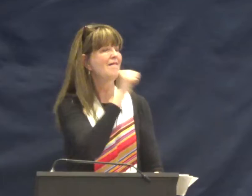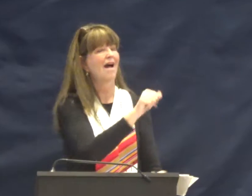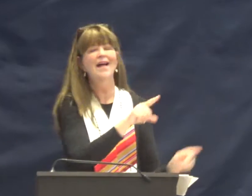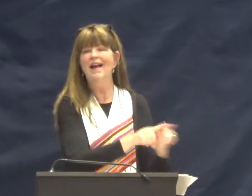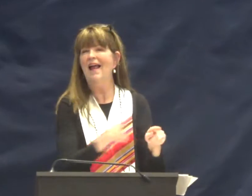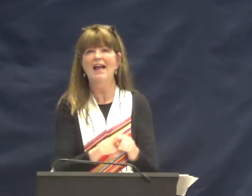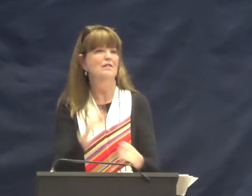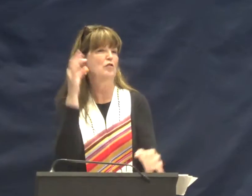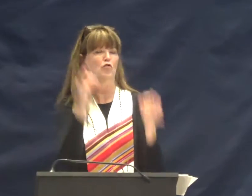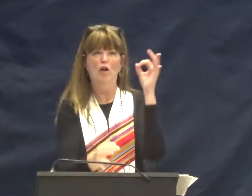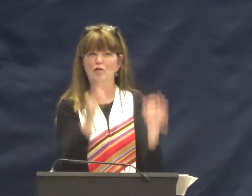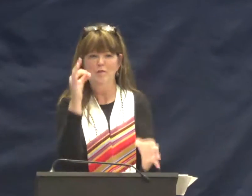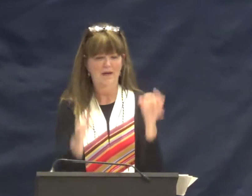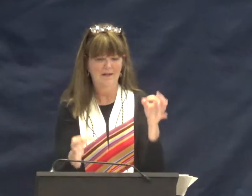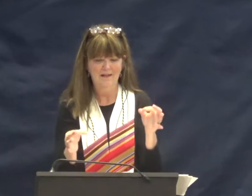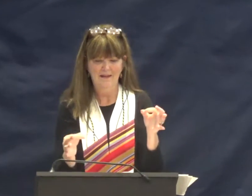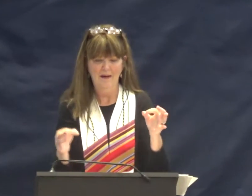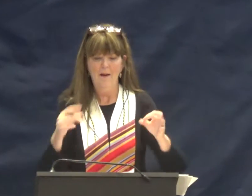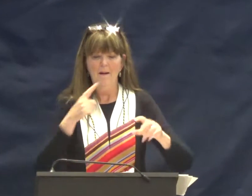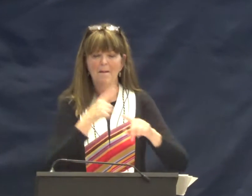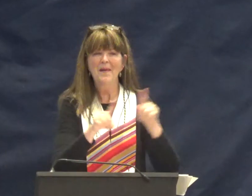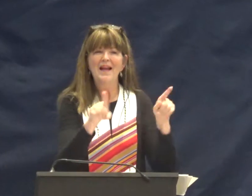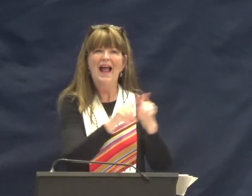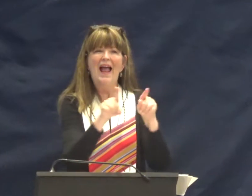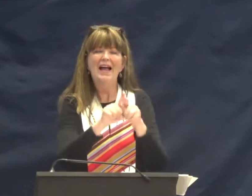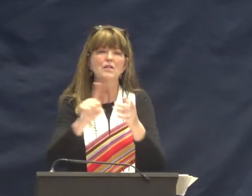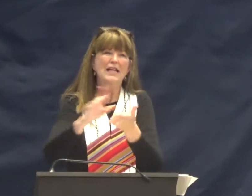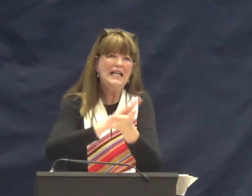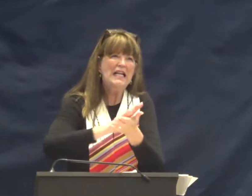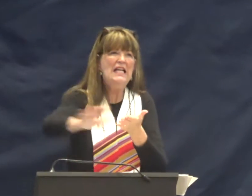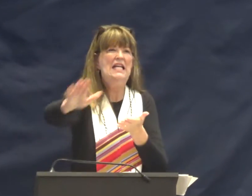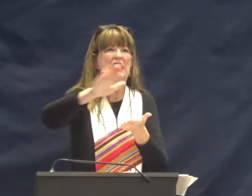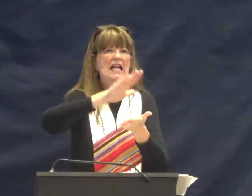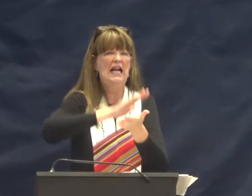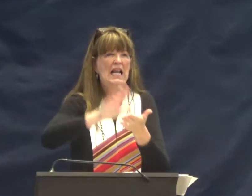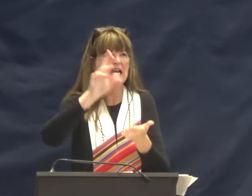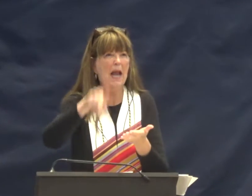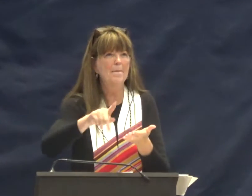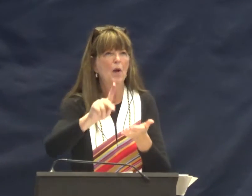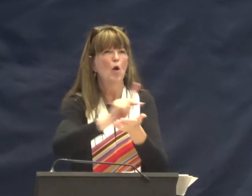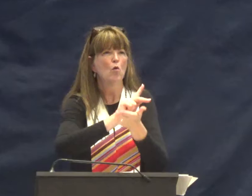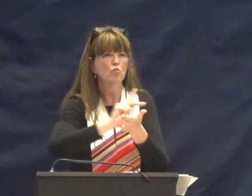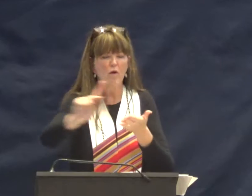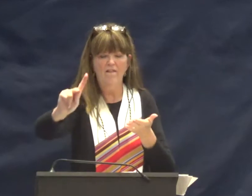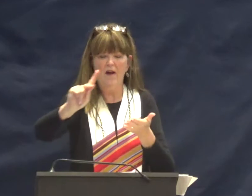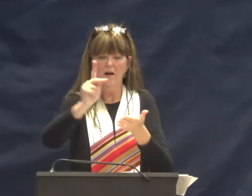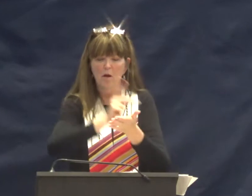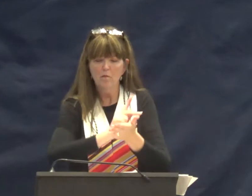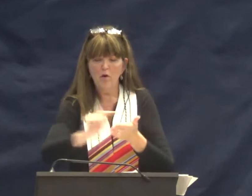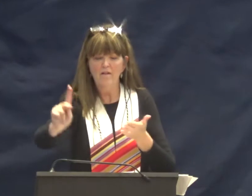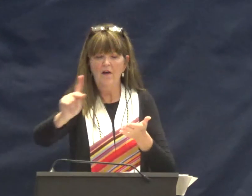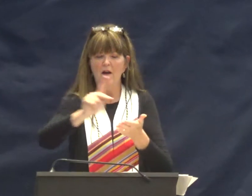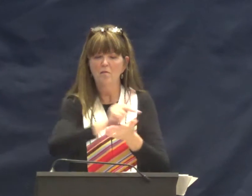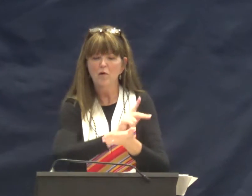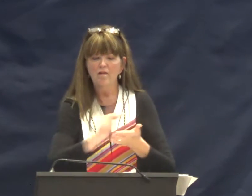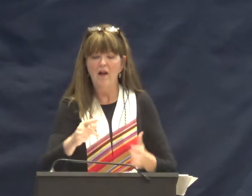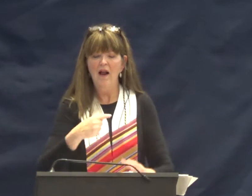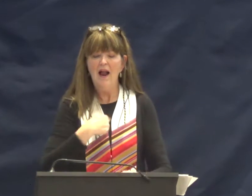Jesus uses the symbol of fire not for judgment, but as a way of cleaning up and purifying.